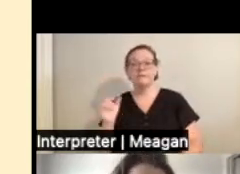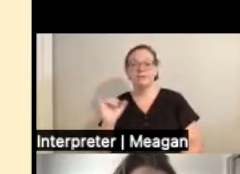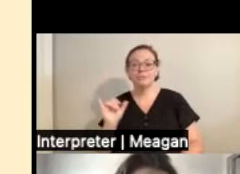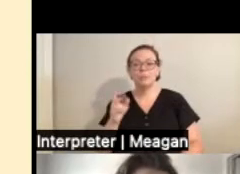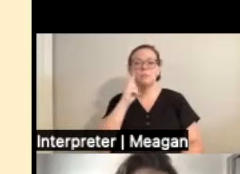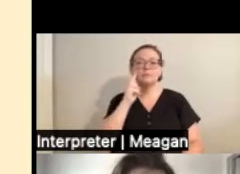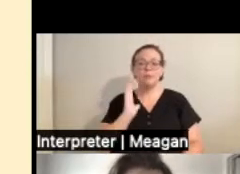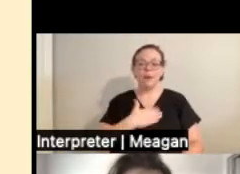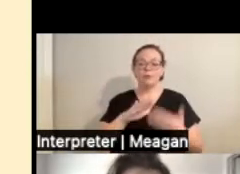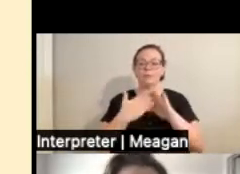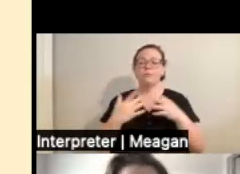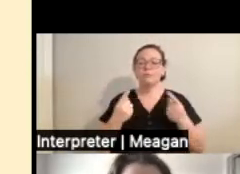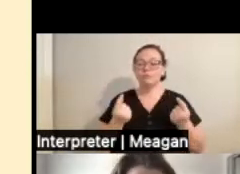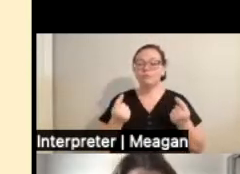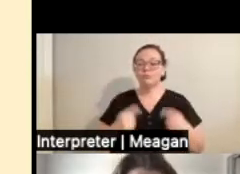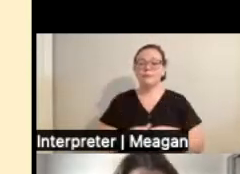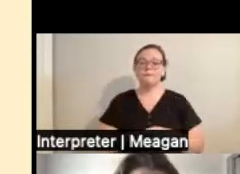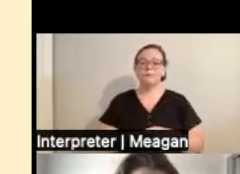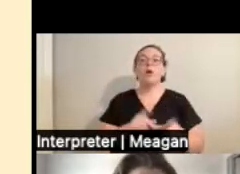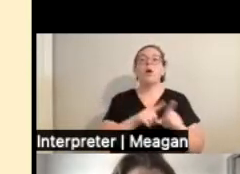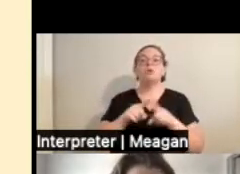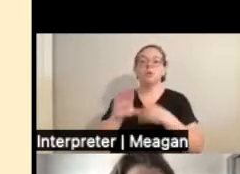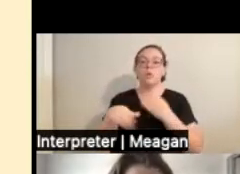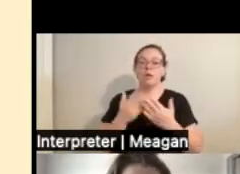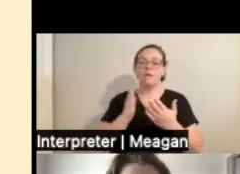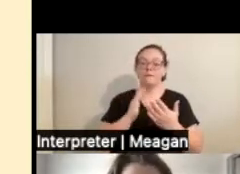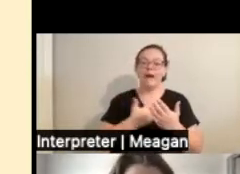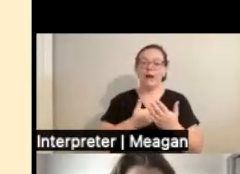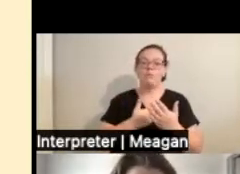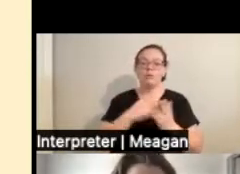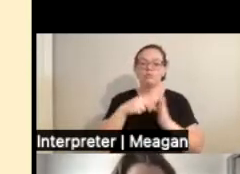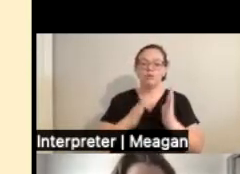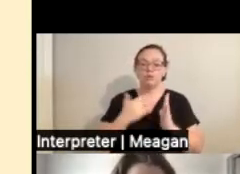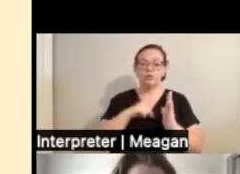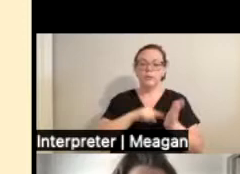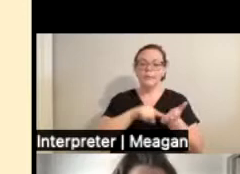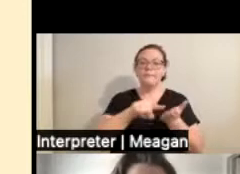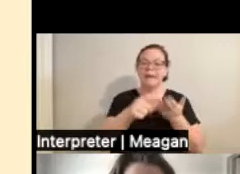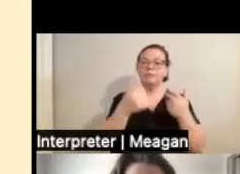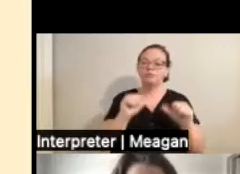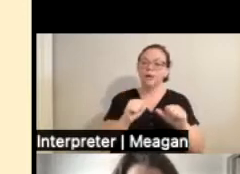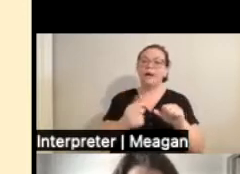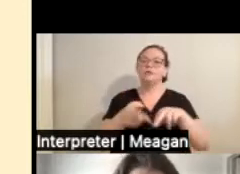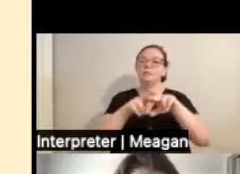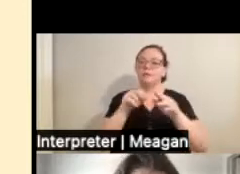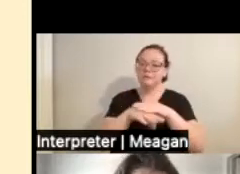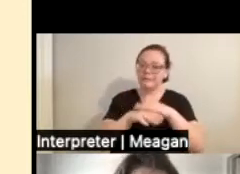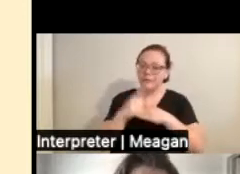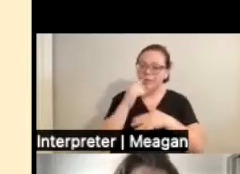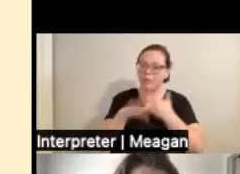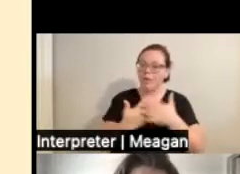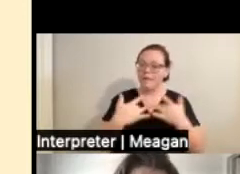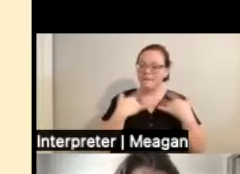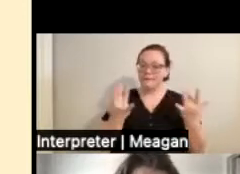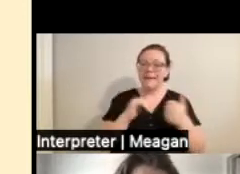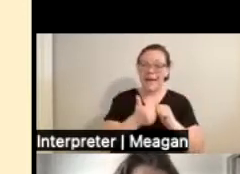community has been up to. We also pay all of our featured readers, and we've taken steps to increase accessibility at all of our events by